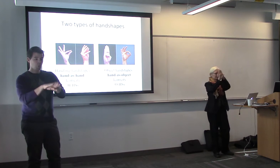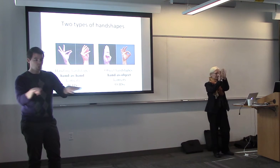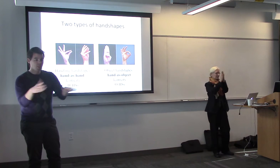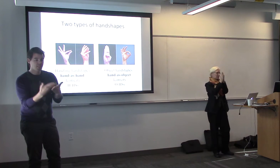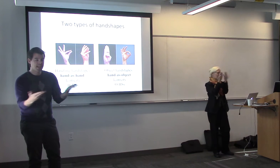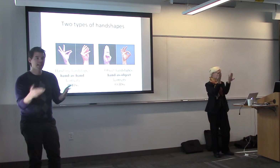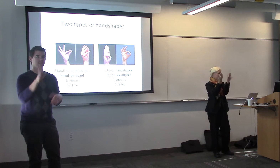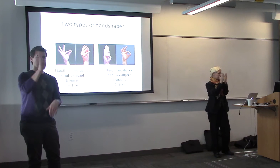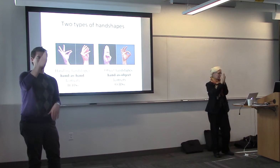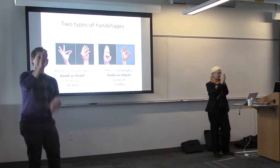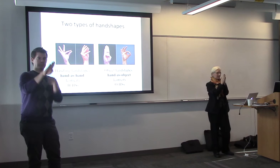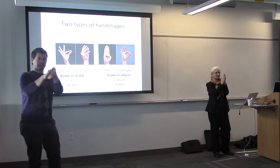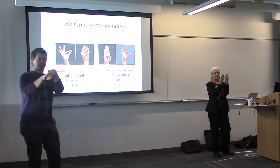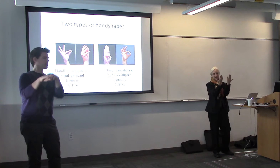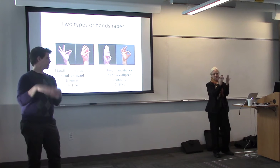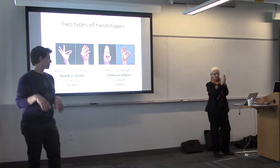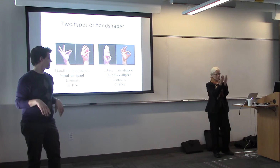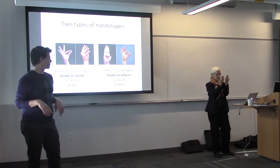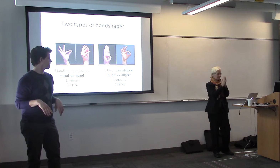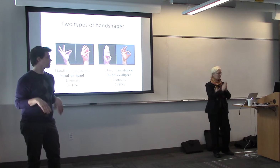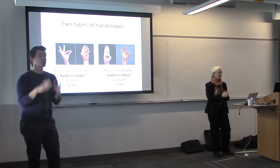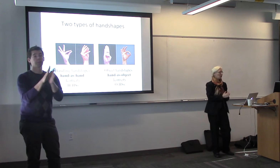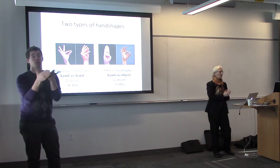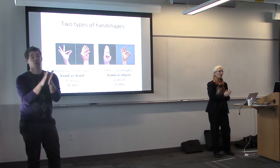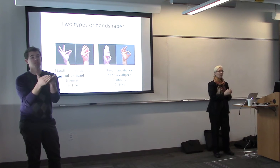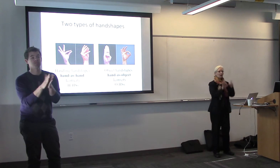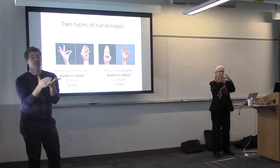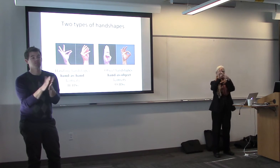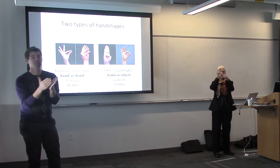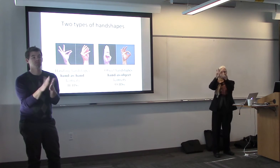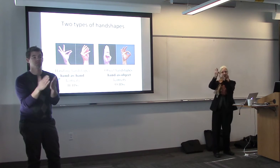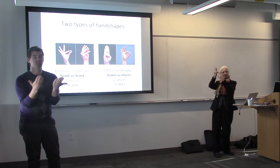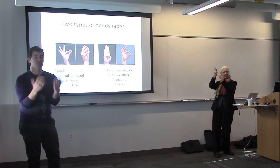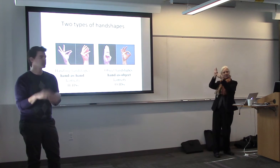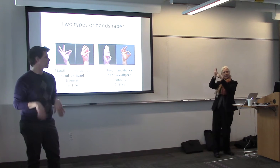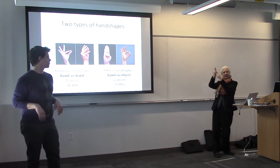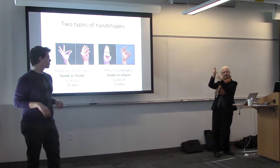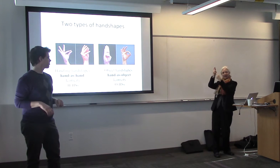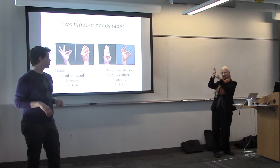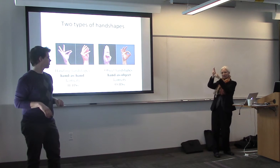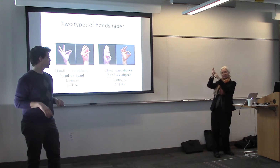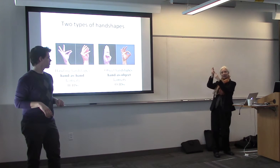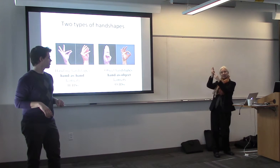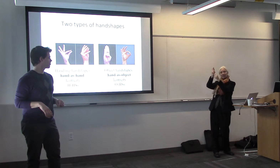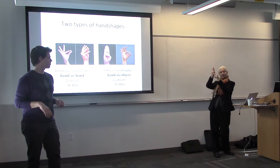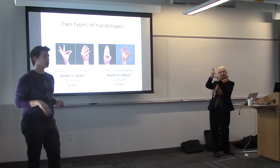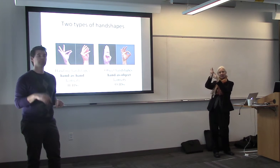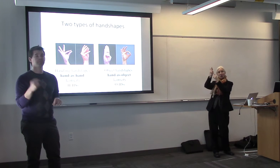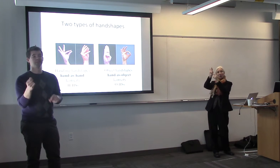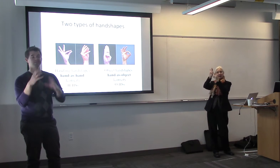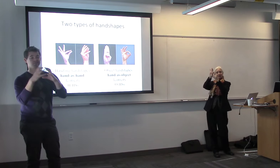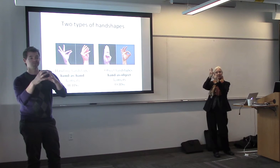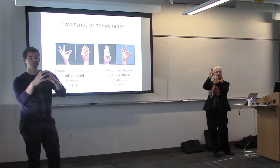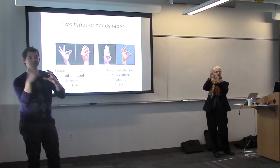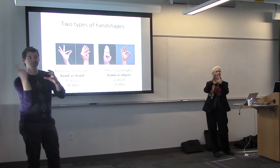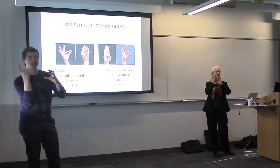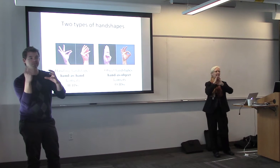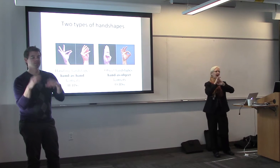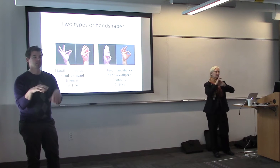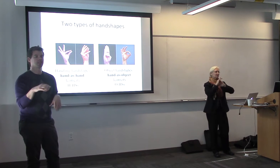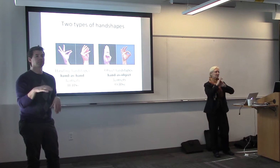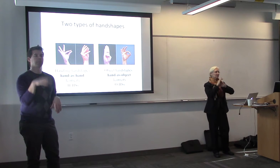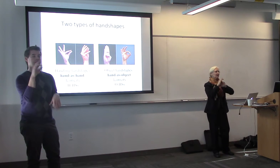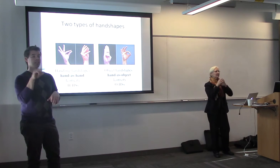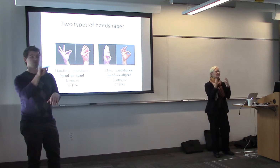this, so sign like book. Or a round object might have a handshake like this, like a coin. So